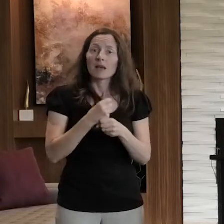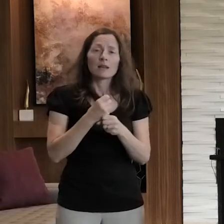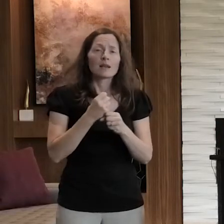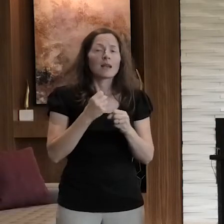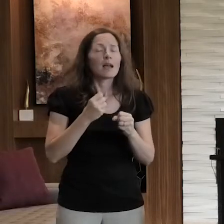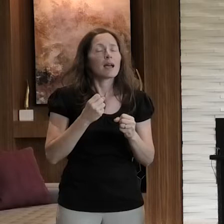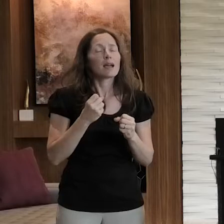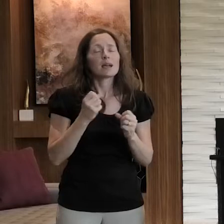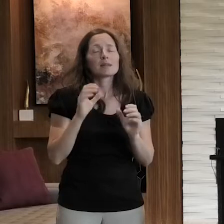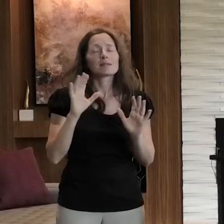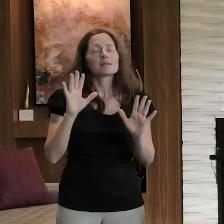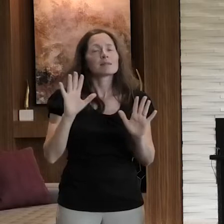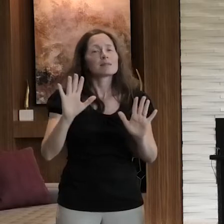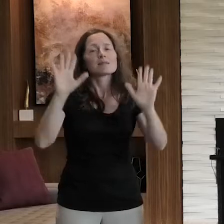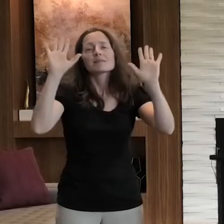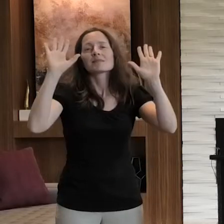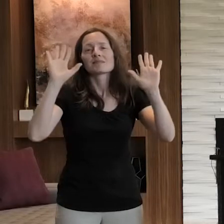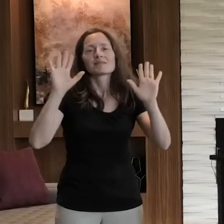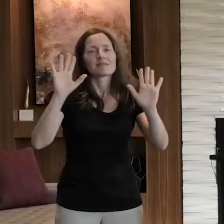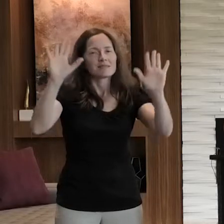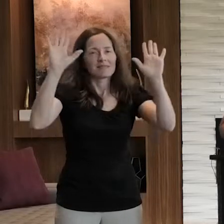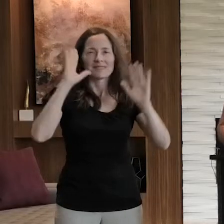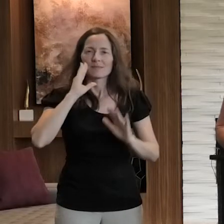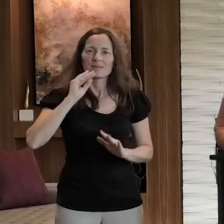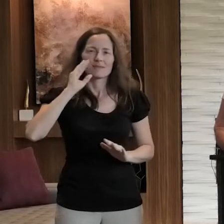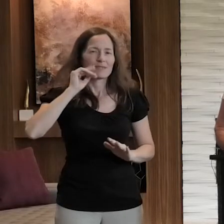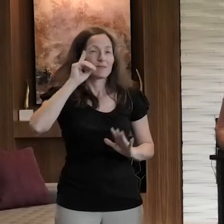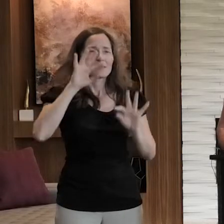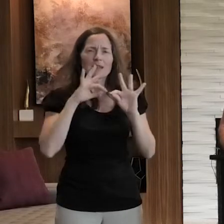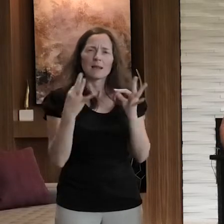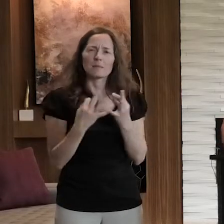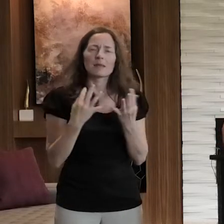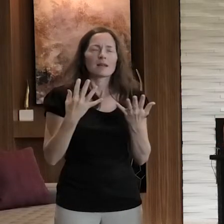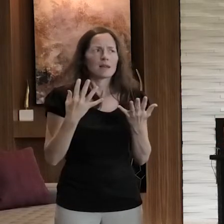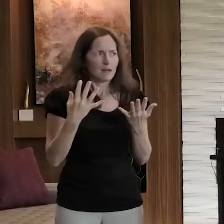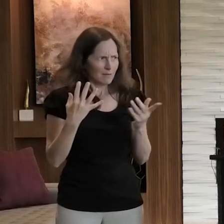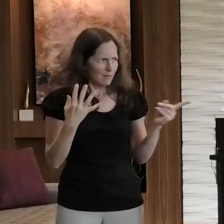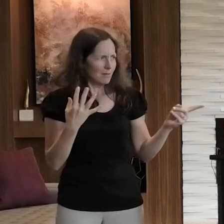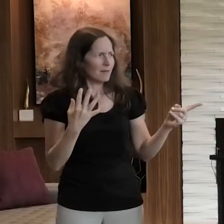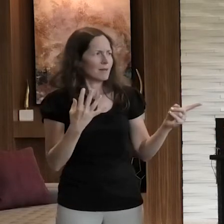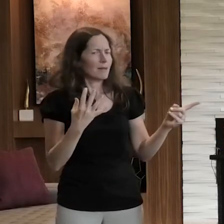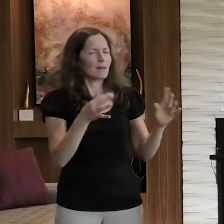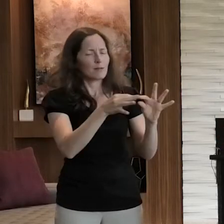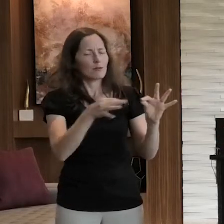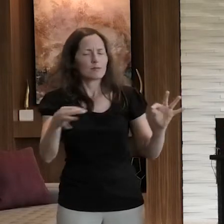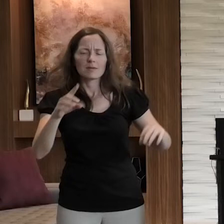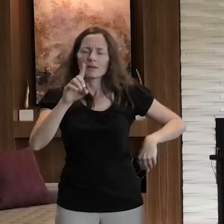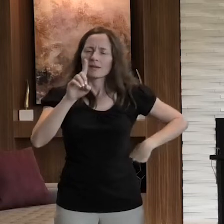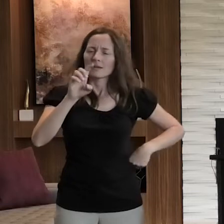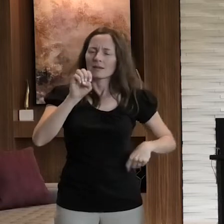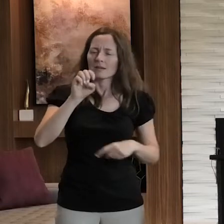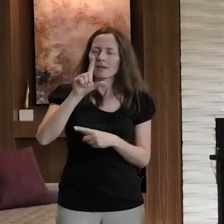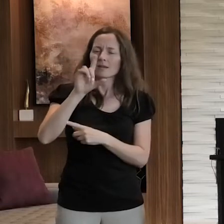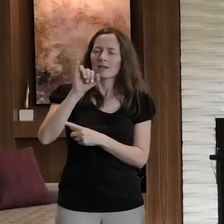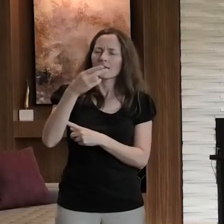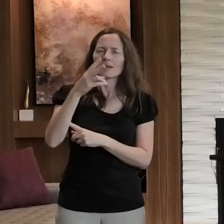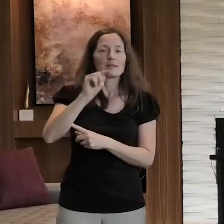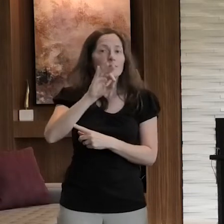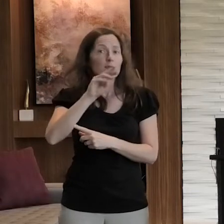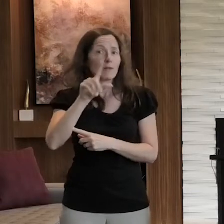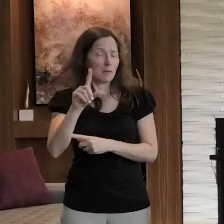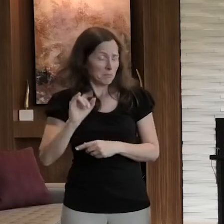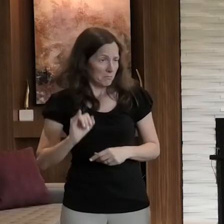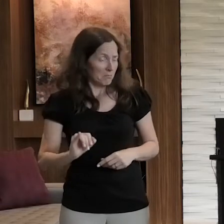and their families. A delightful. I like that word. It's unusual. While ensuring the highest levels of patient